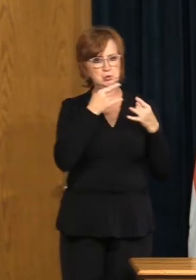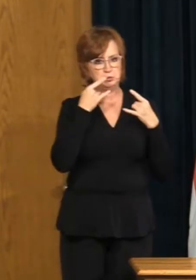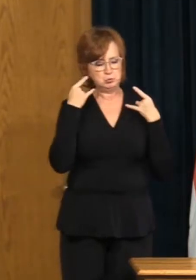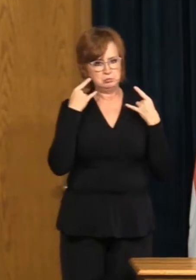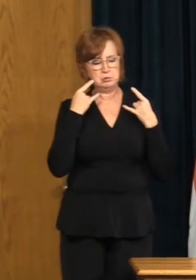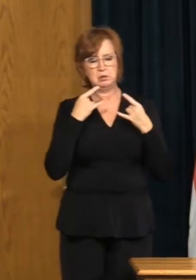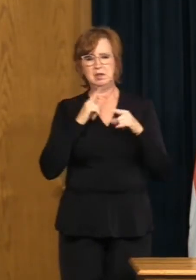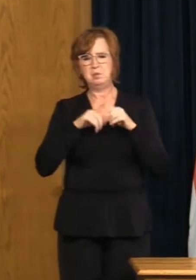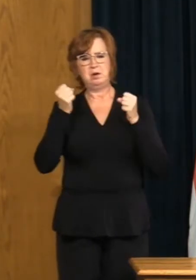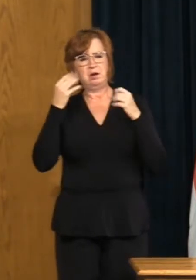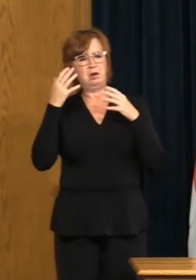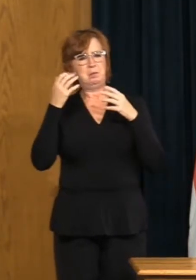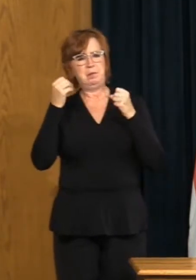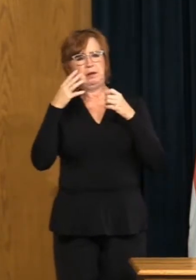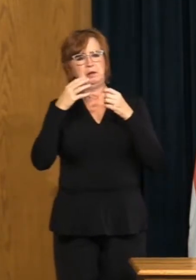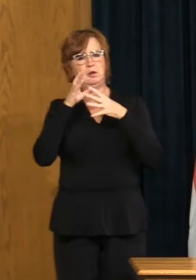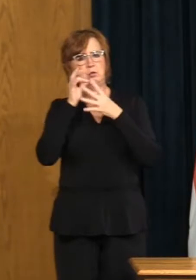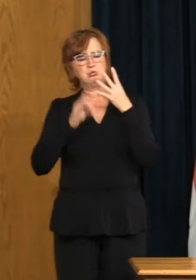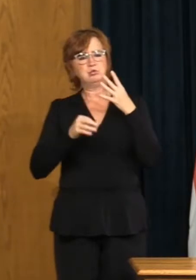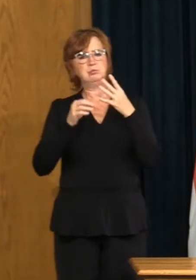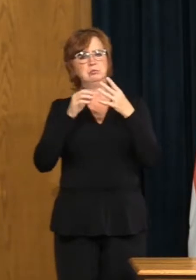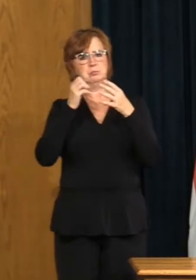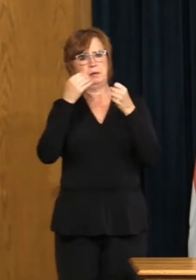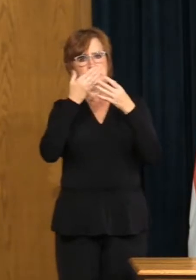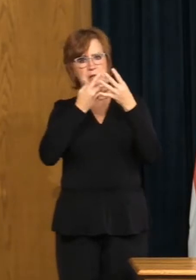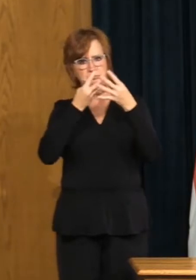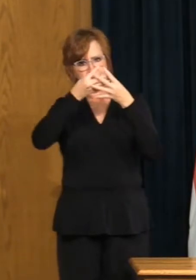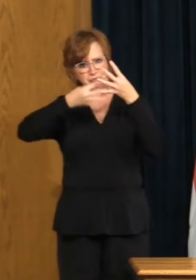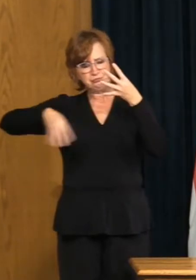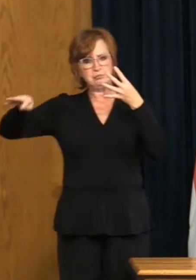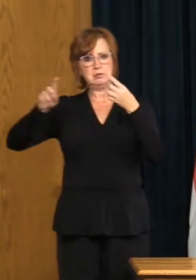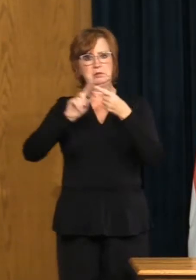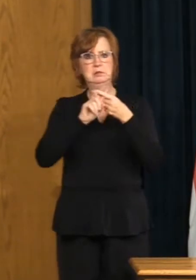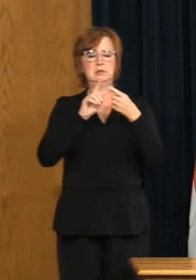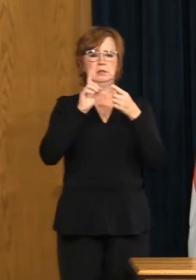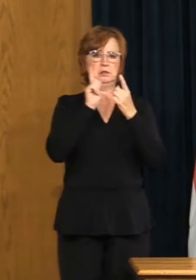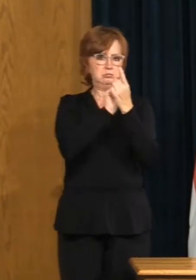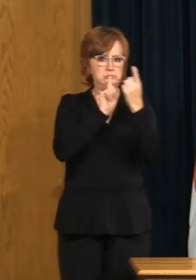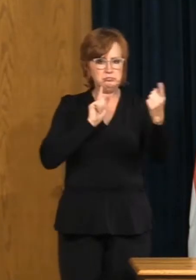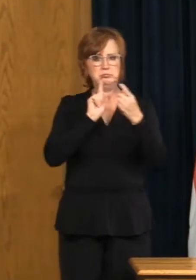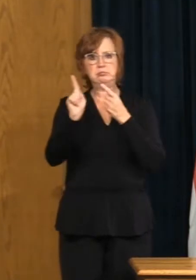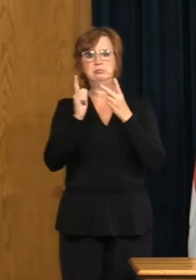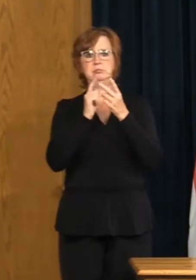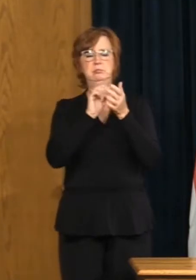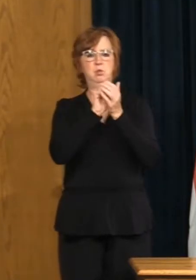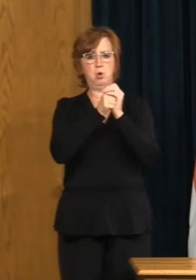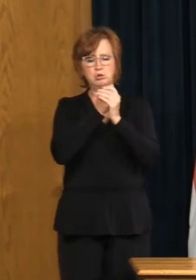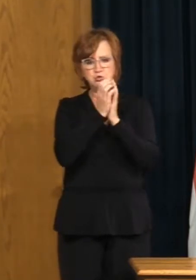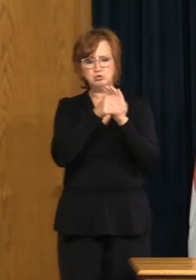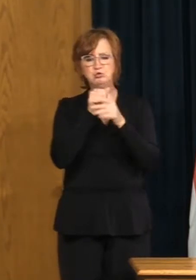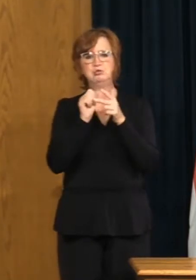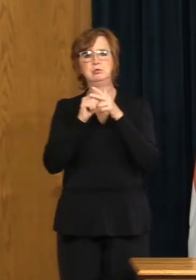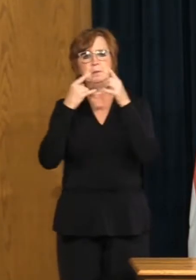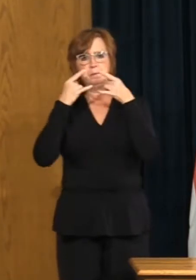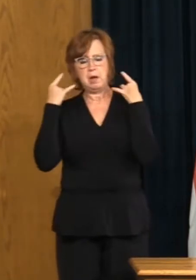to practice through the fall and winter, as well as staying home if we're sick, physical distancing, washing our hands.